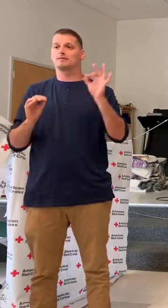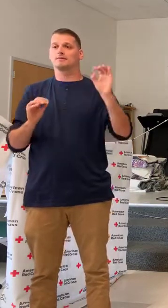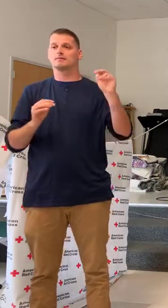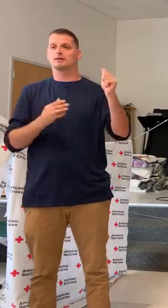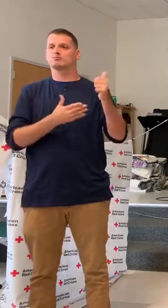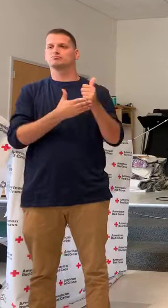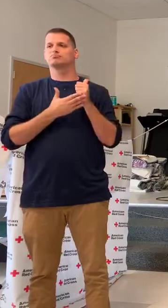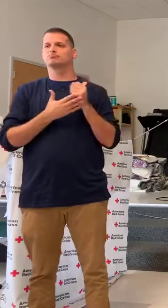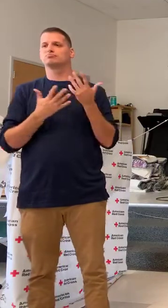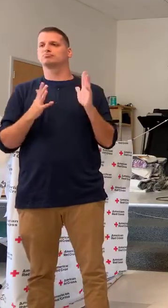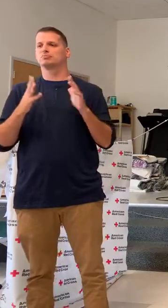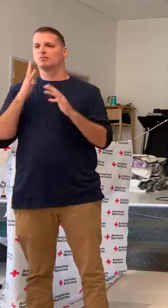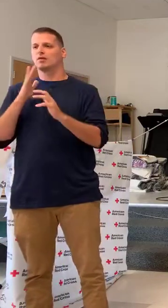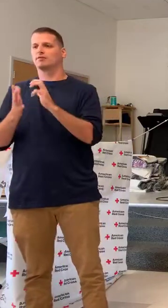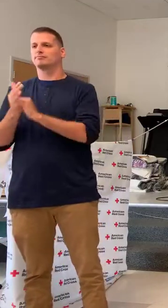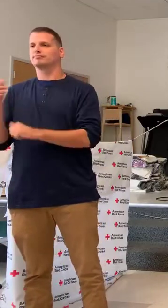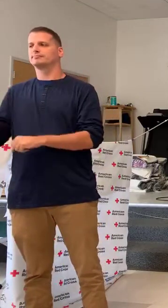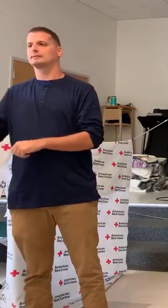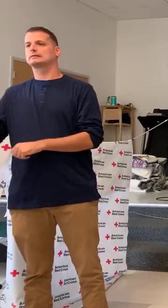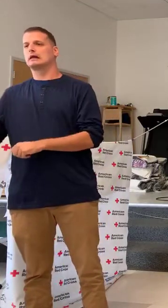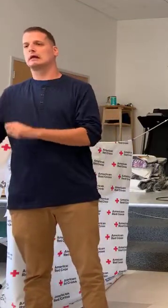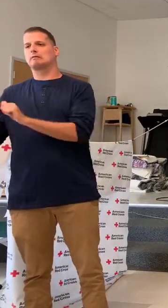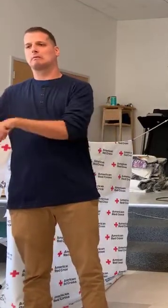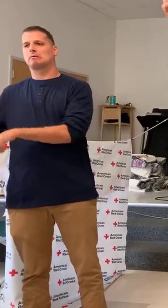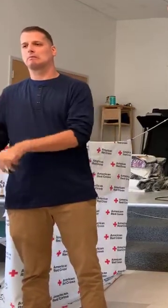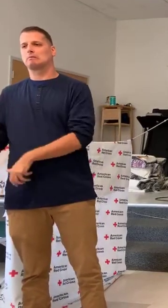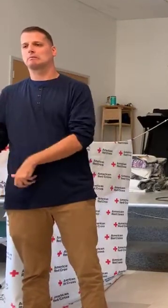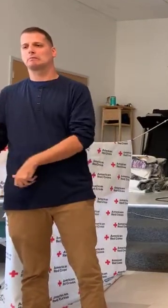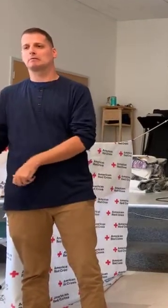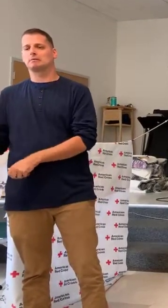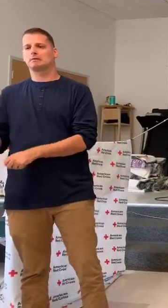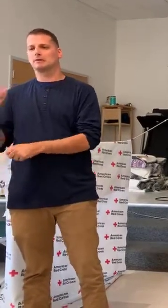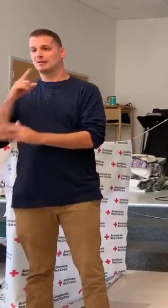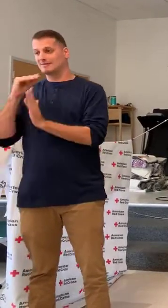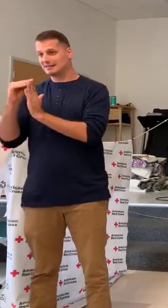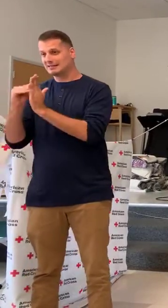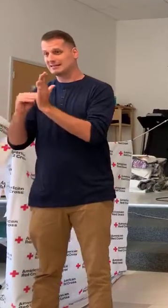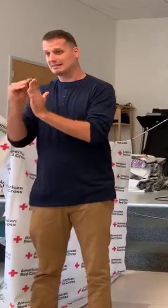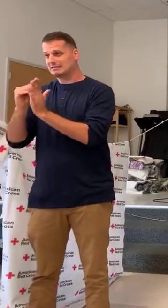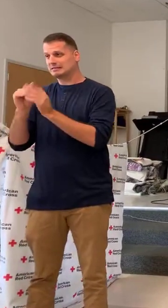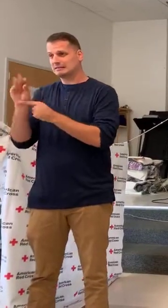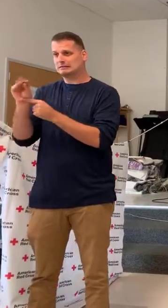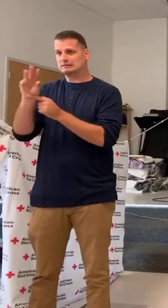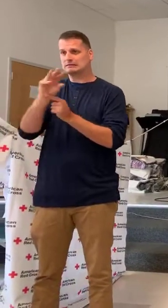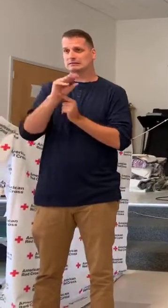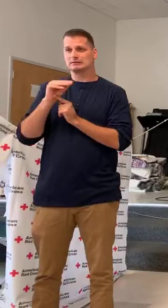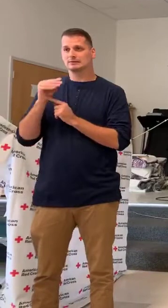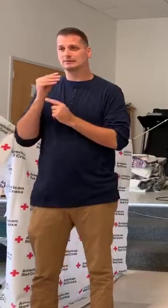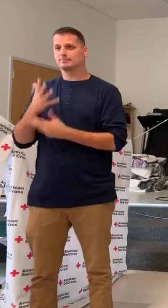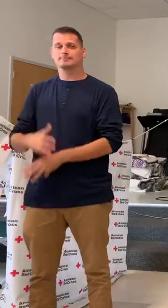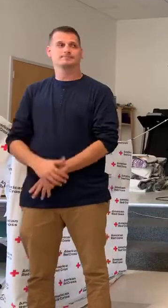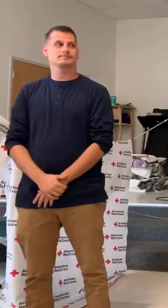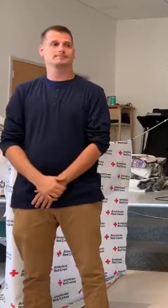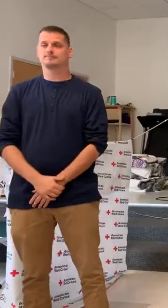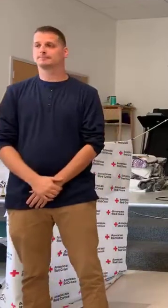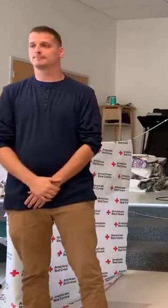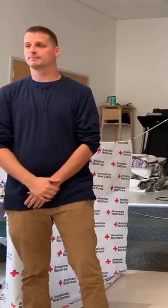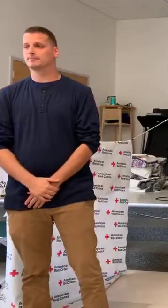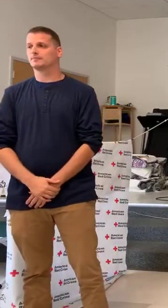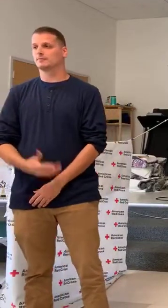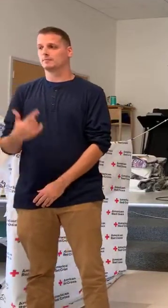that's the message, just to be very, very, very thorough. It's now 11:25. We're gonna stick around for all your individual